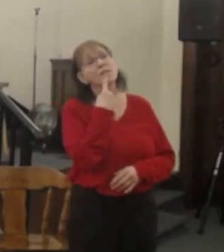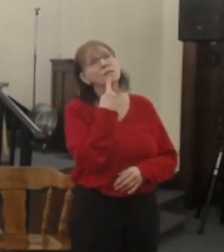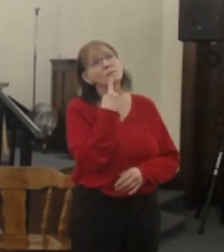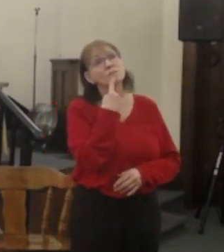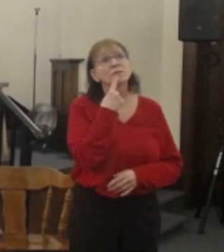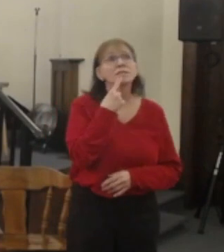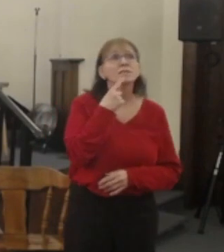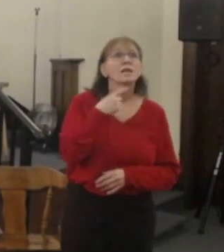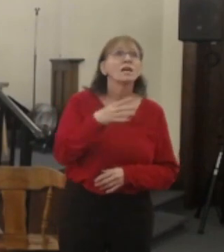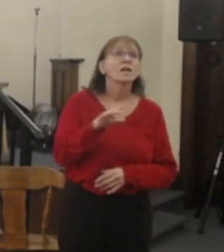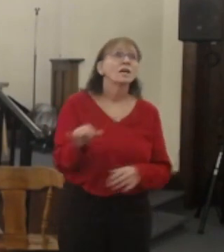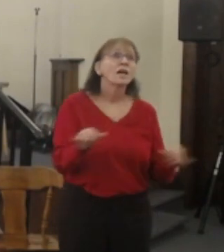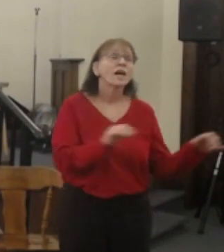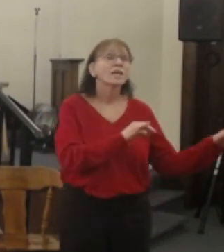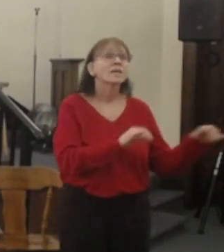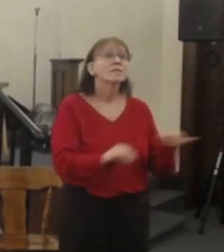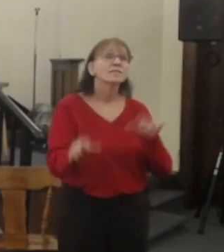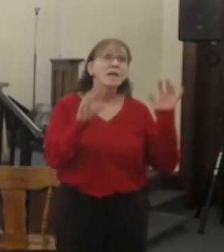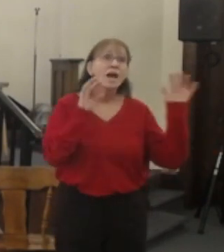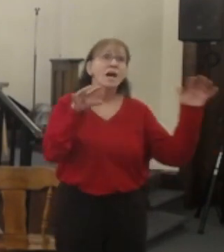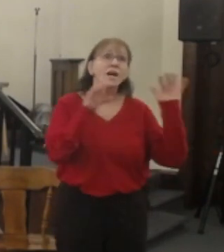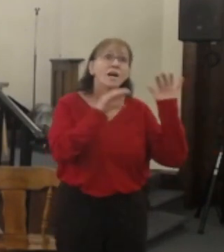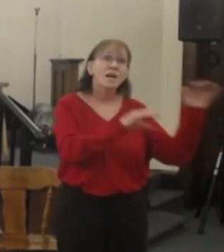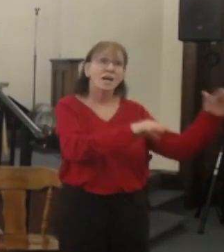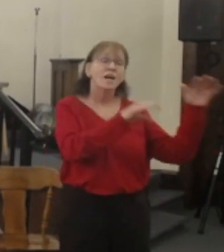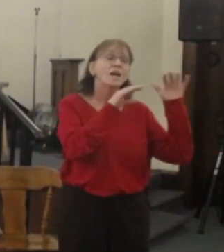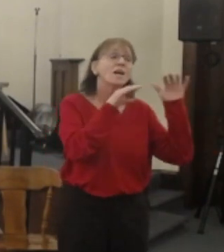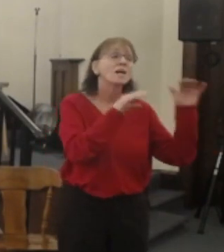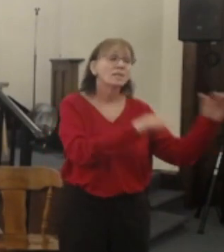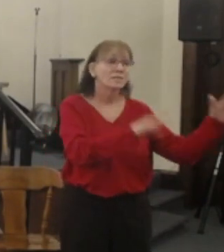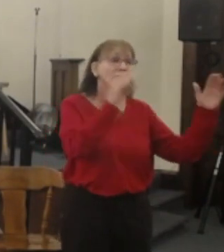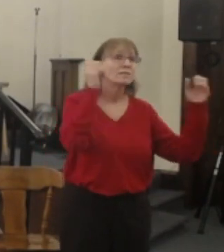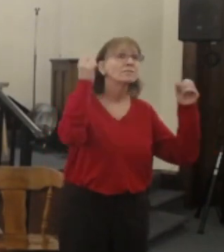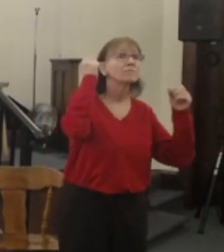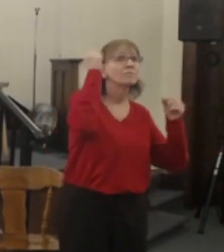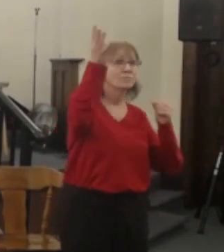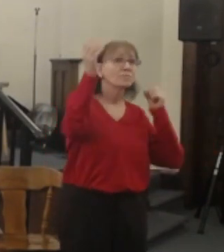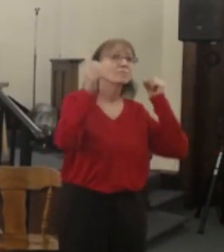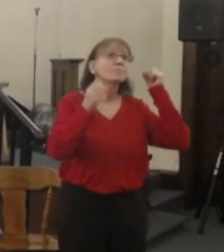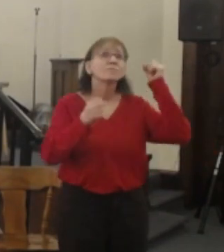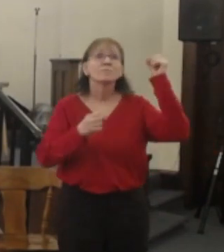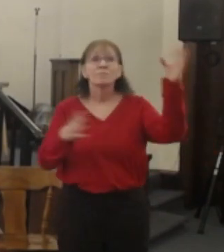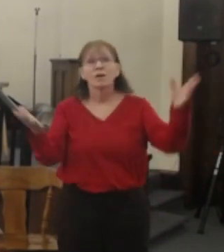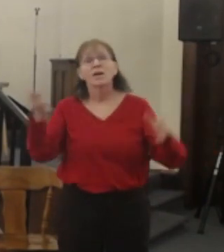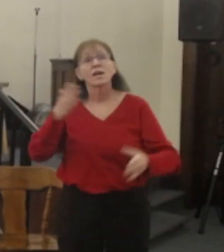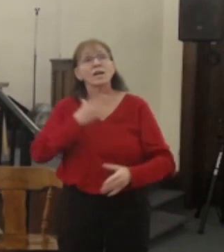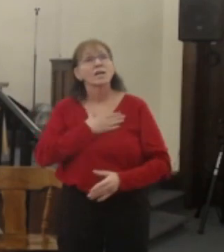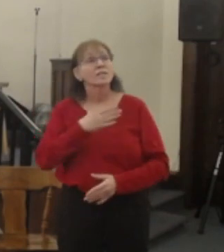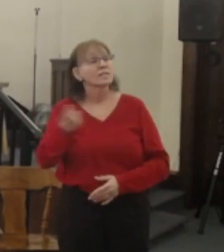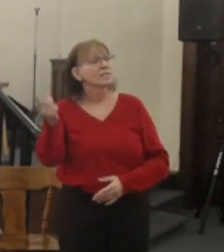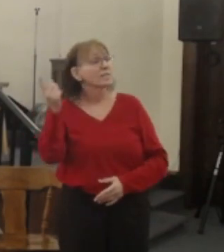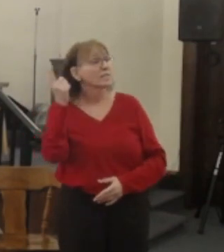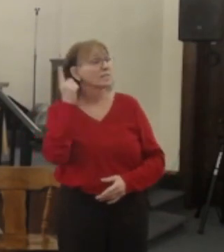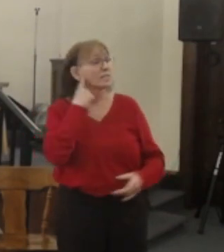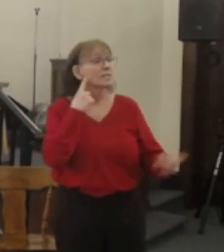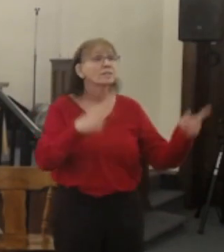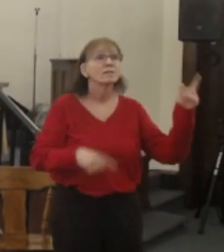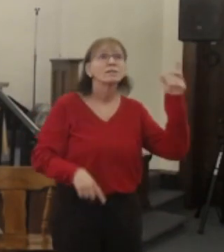lips. Like the sound of a symphony to my ears.